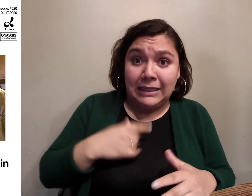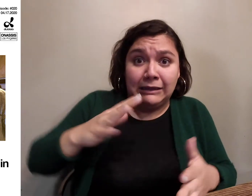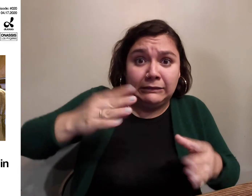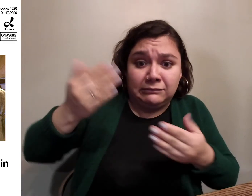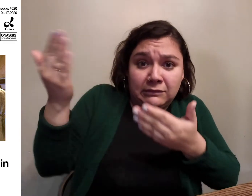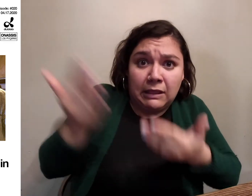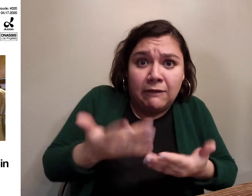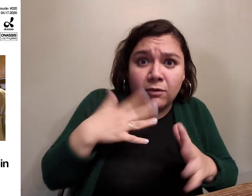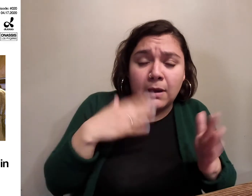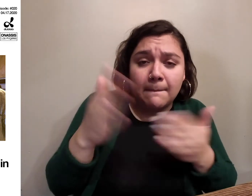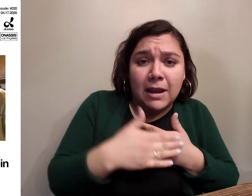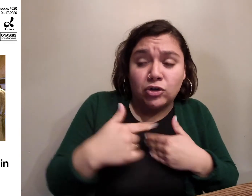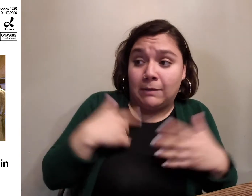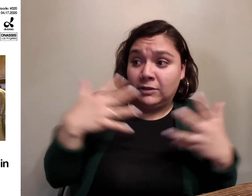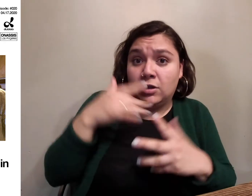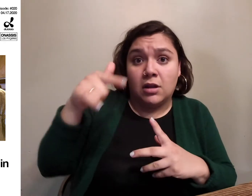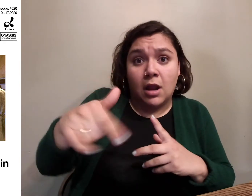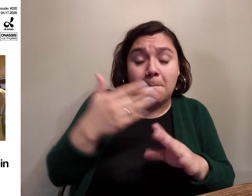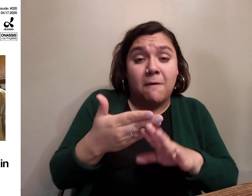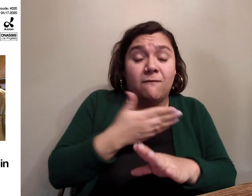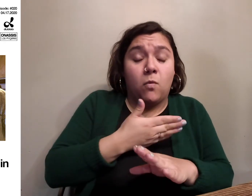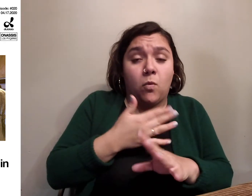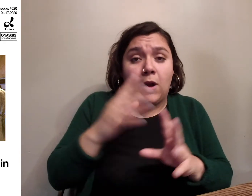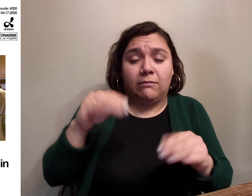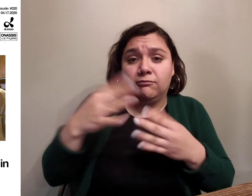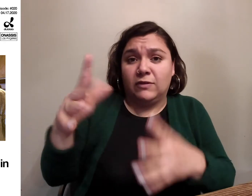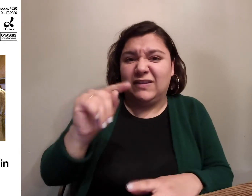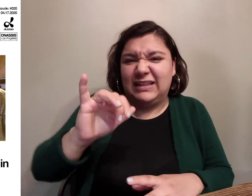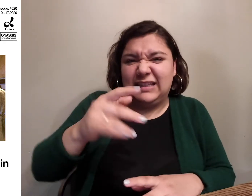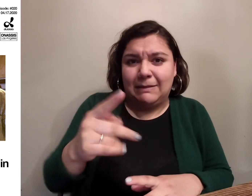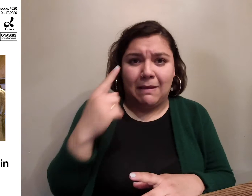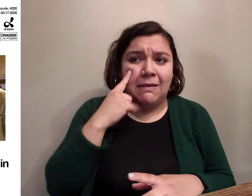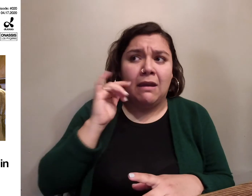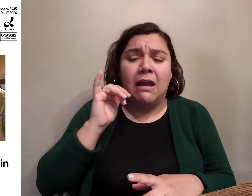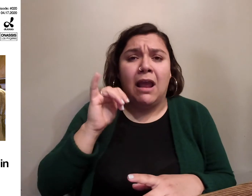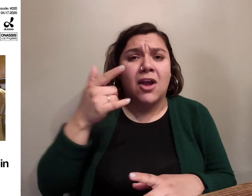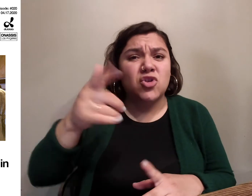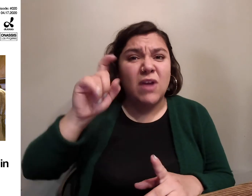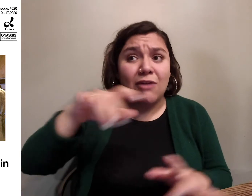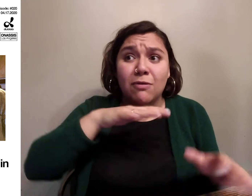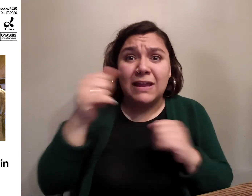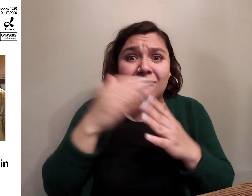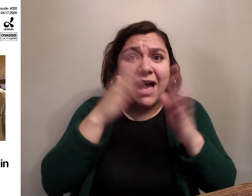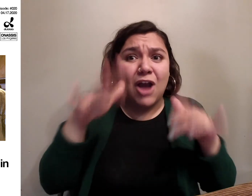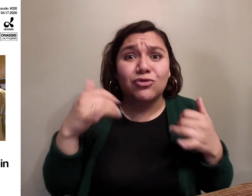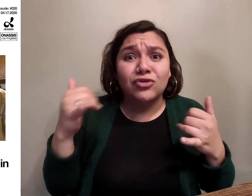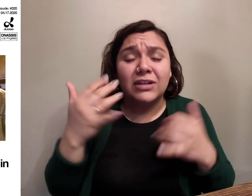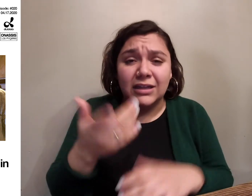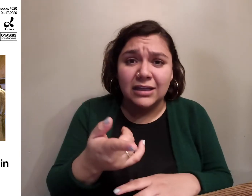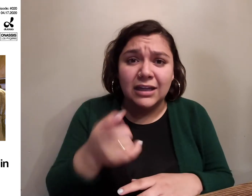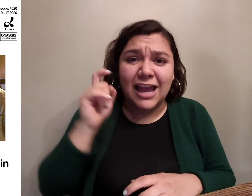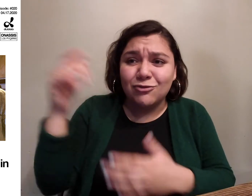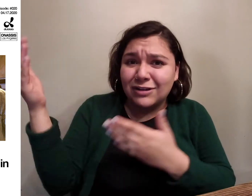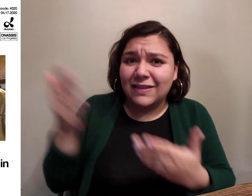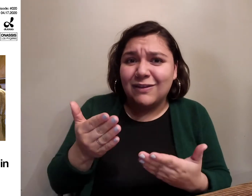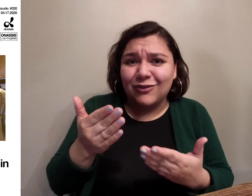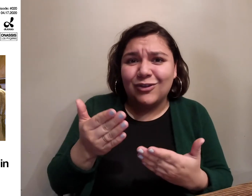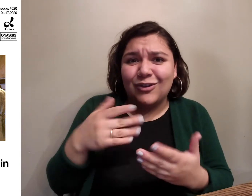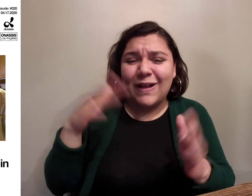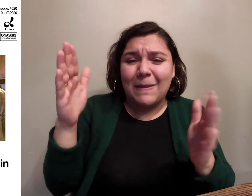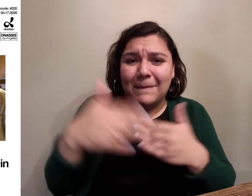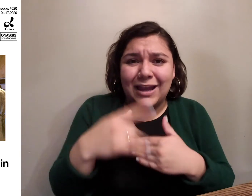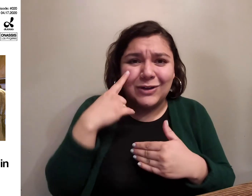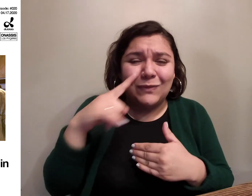him a tip or something, like, I think, like, oh my gosh, you had to leave the house today to deliver, you know, this packet of books for me